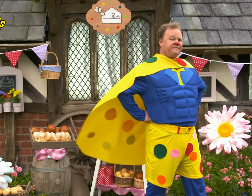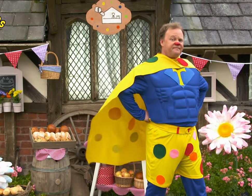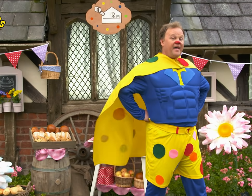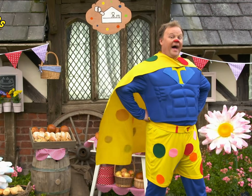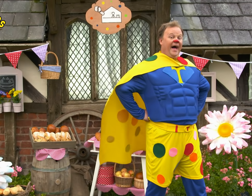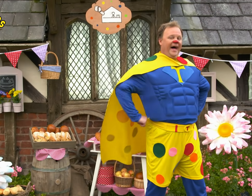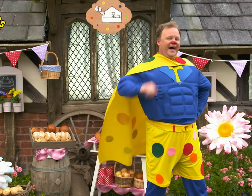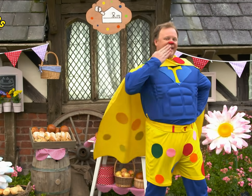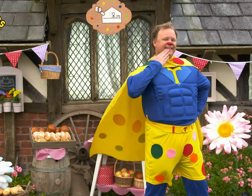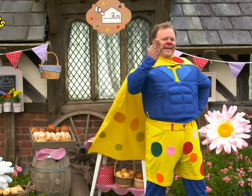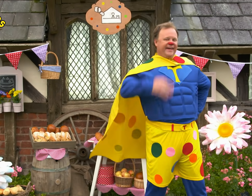Tumble. Thank you.